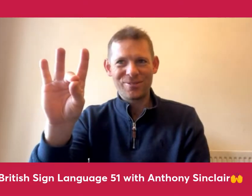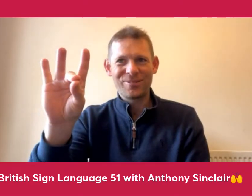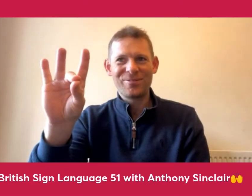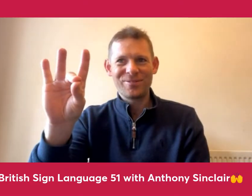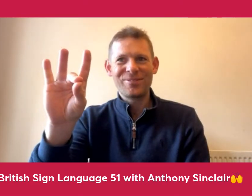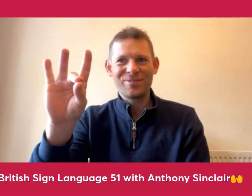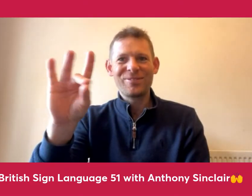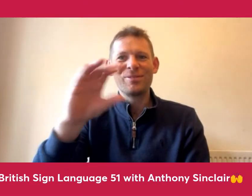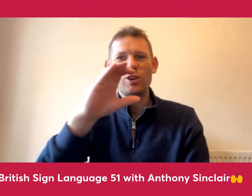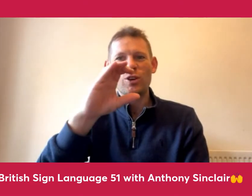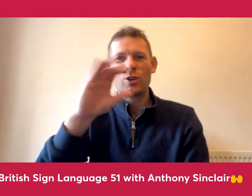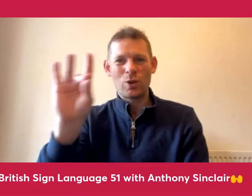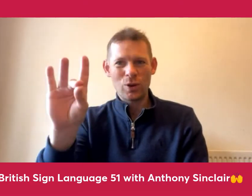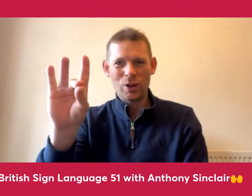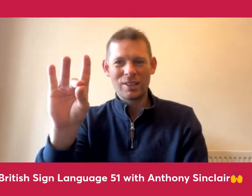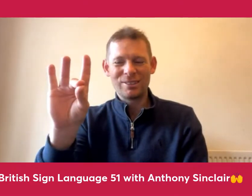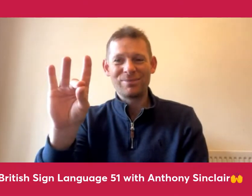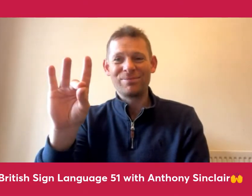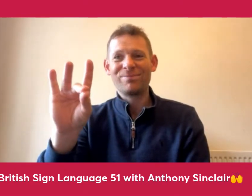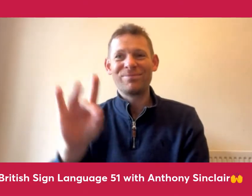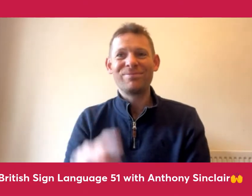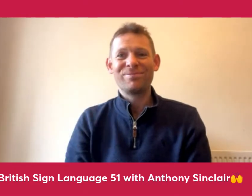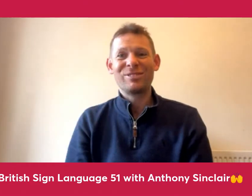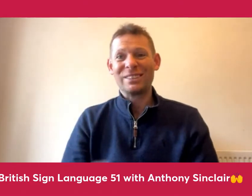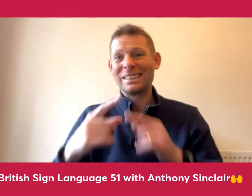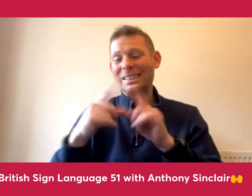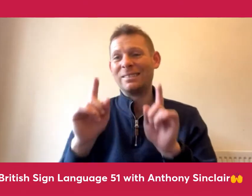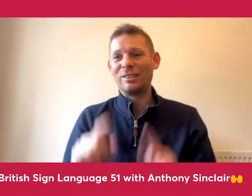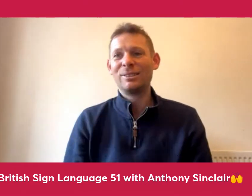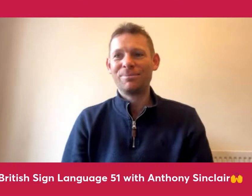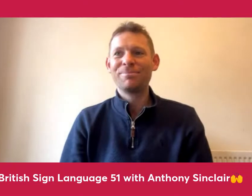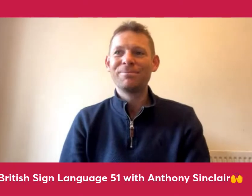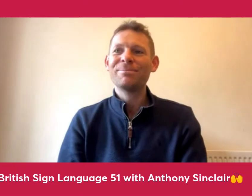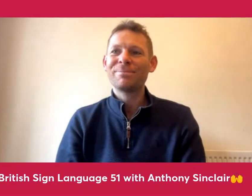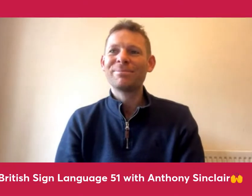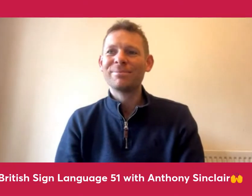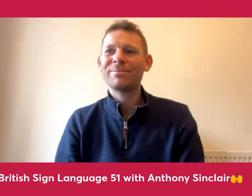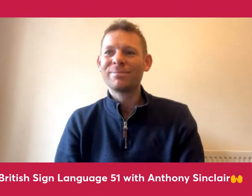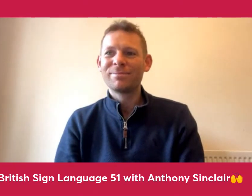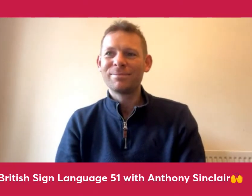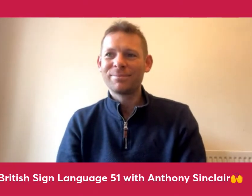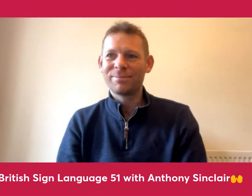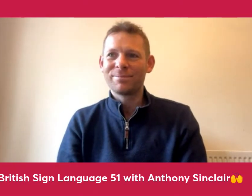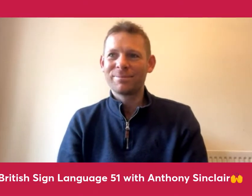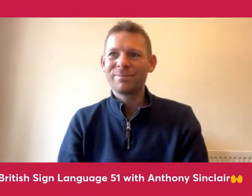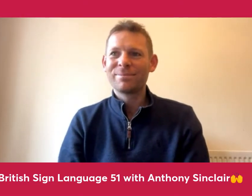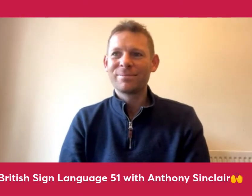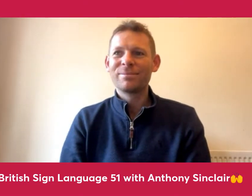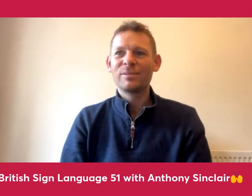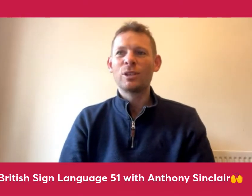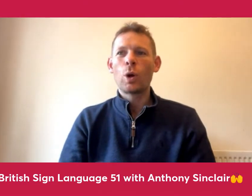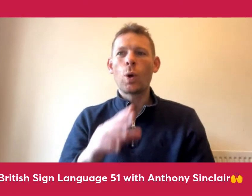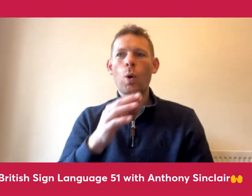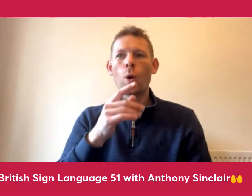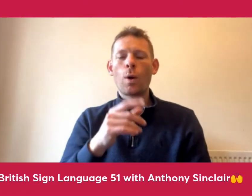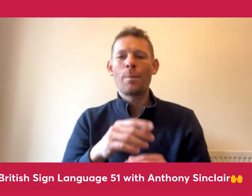Cork, it's quite a quick sign. Cork. So you can see that it's different from how you would sign it in BSL.